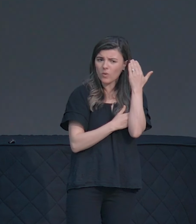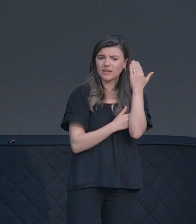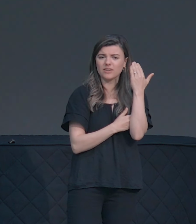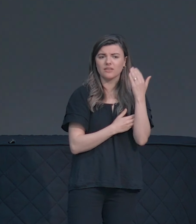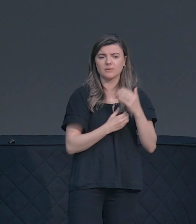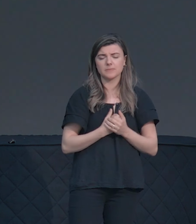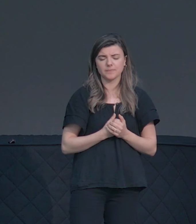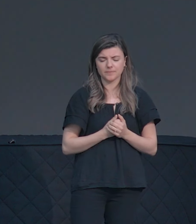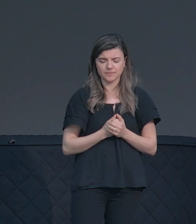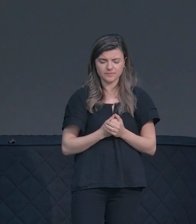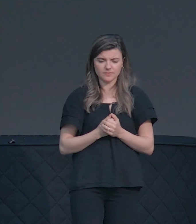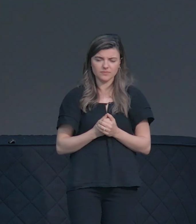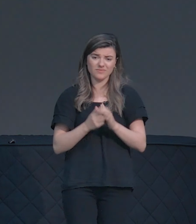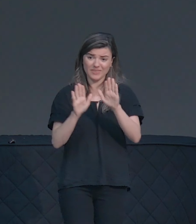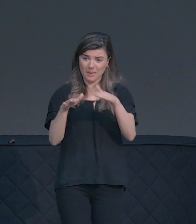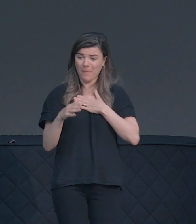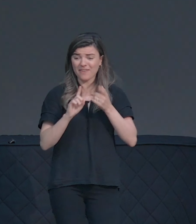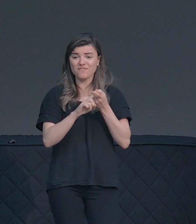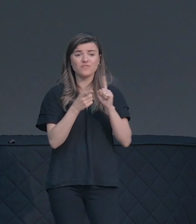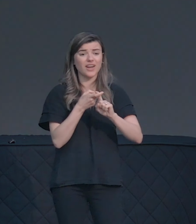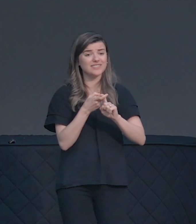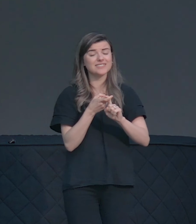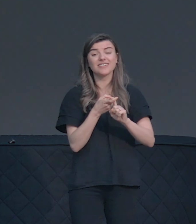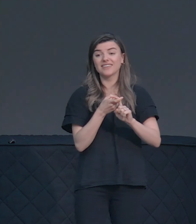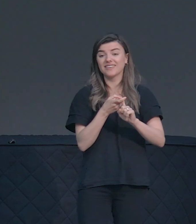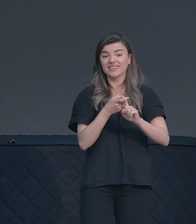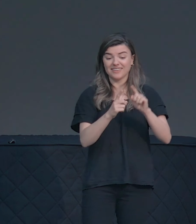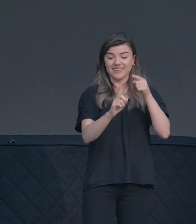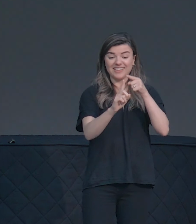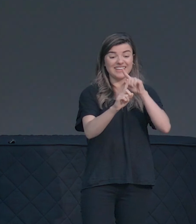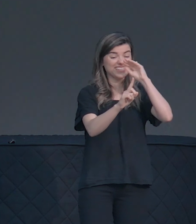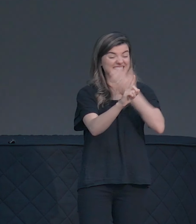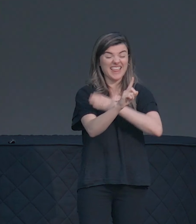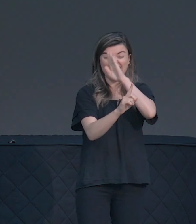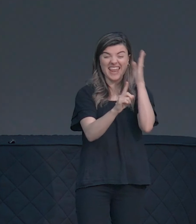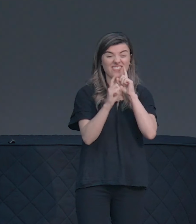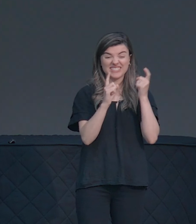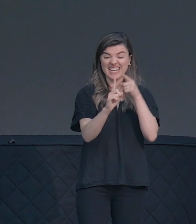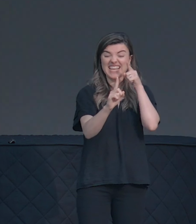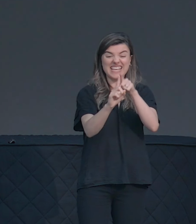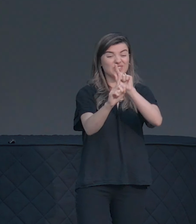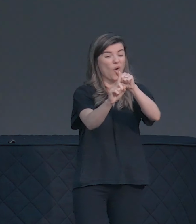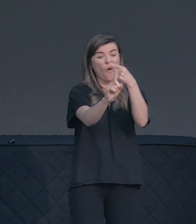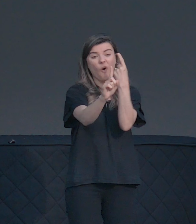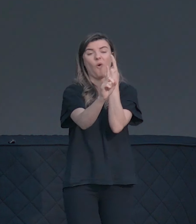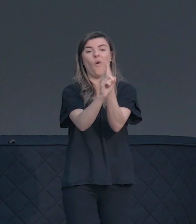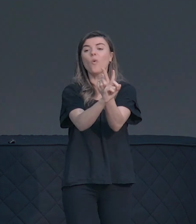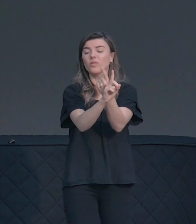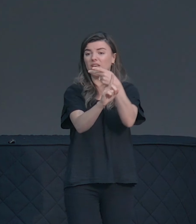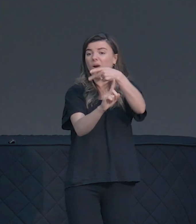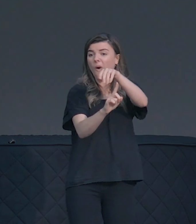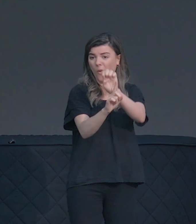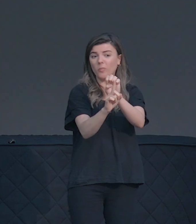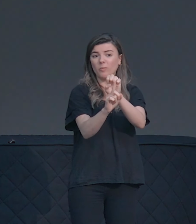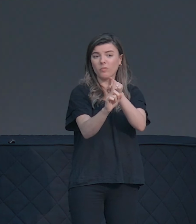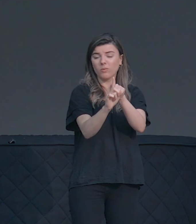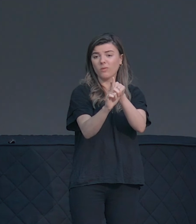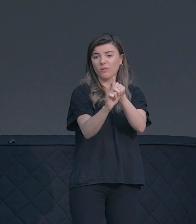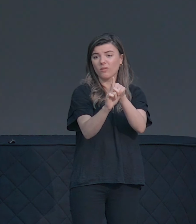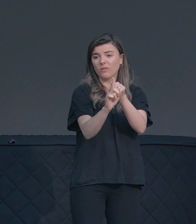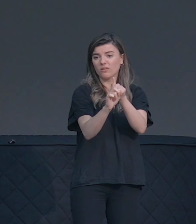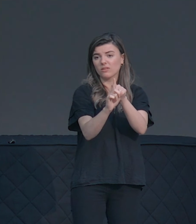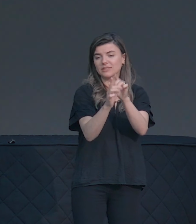Jesus today? Friends, the Son who never sins is your only hope. Let's pray